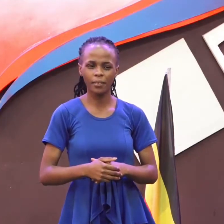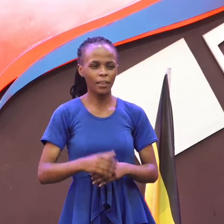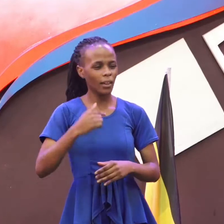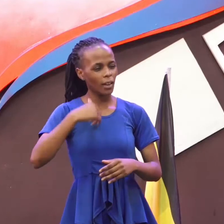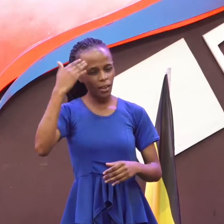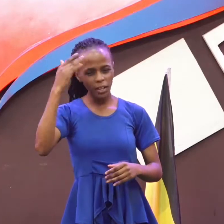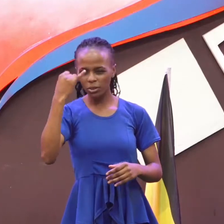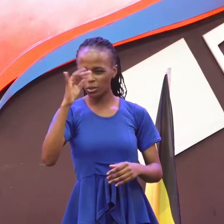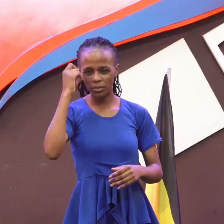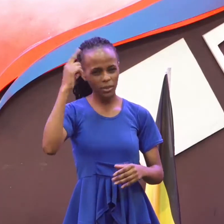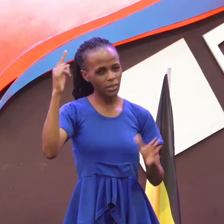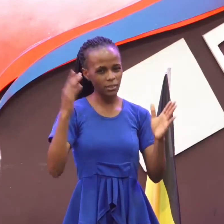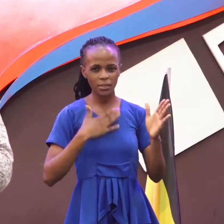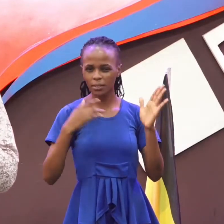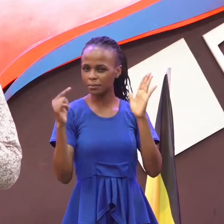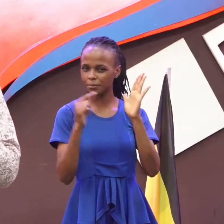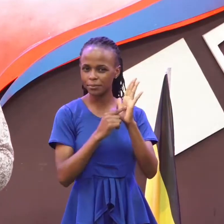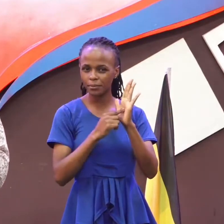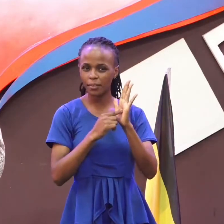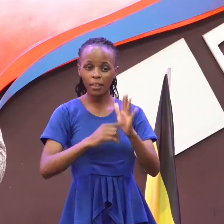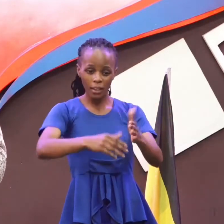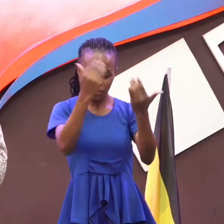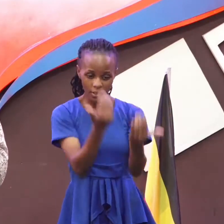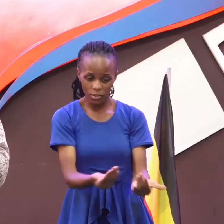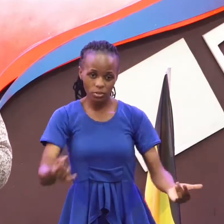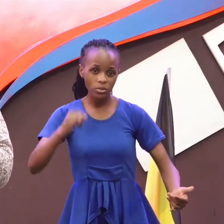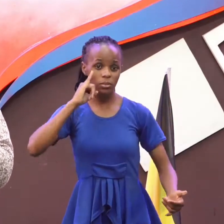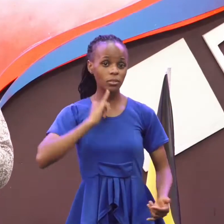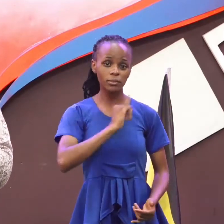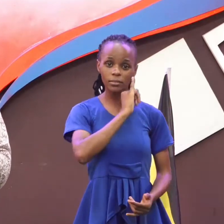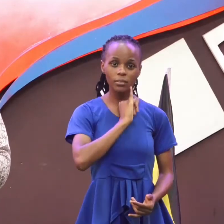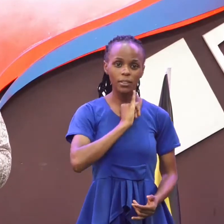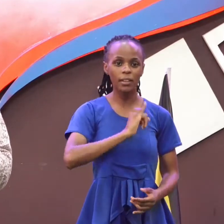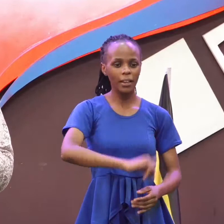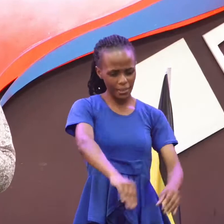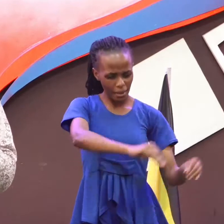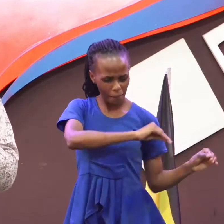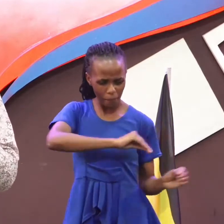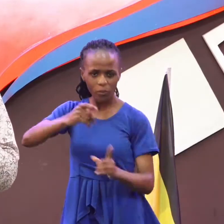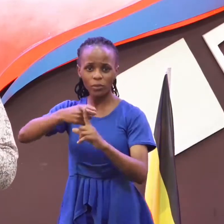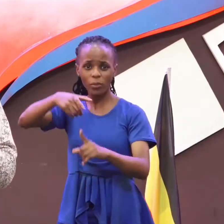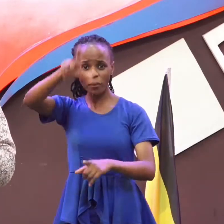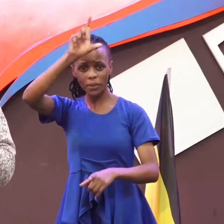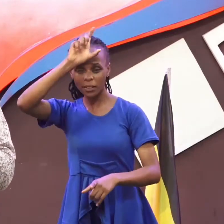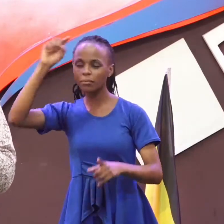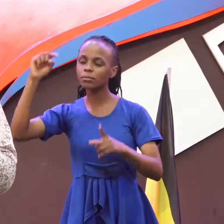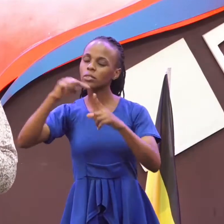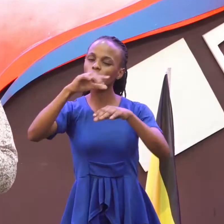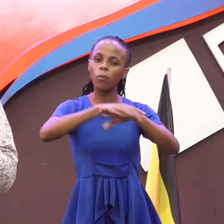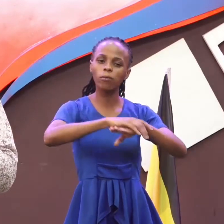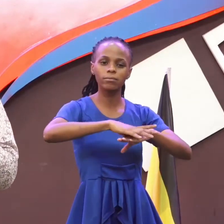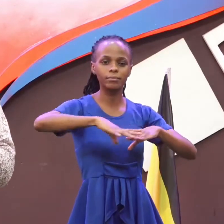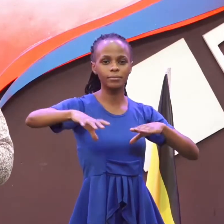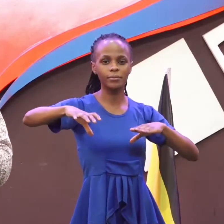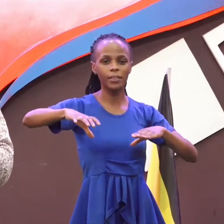Simanyo botegede chengamba. I don't know whether you get what I'm saying. Abana ba Israel. The sons of Israel. Bava Misri. Come from Egypt. Ngabagenda mu Canaan. To